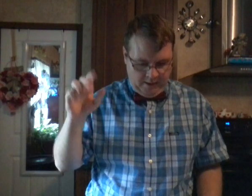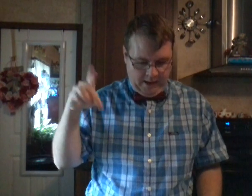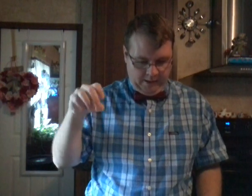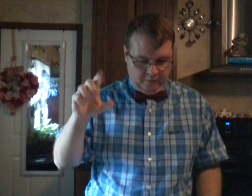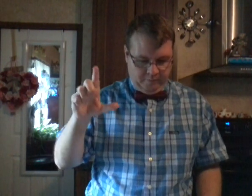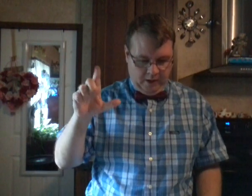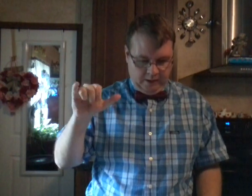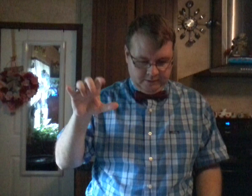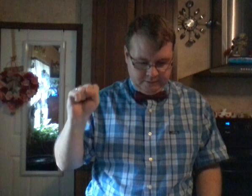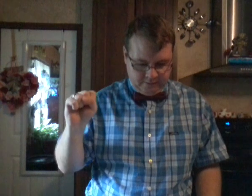Hierapolis.